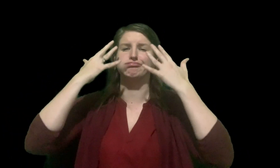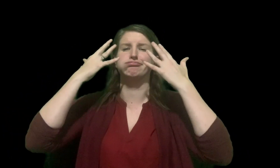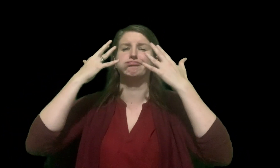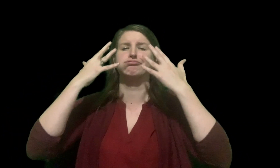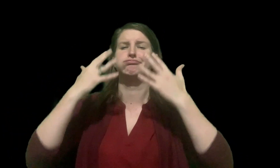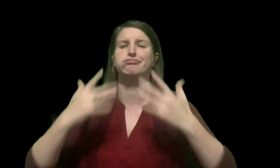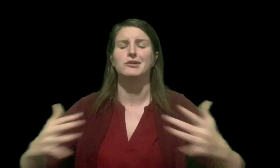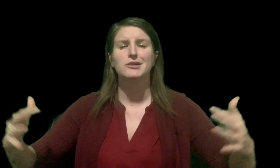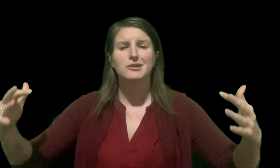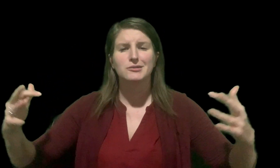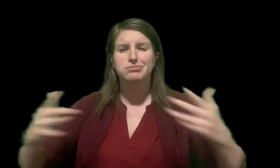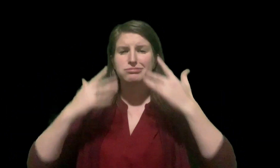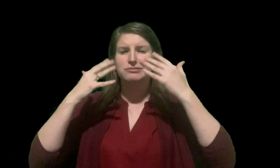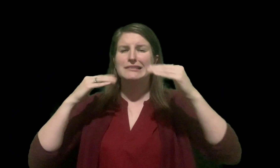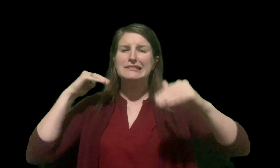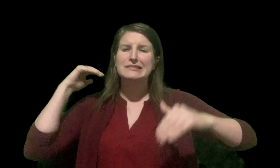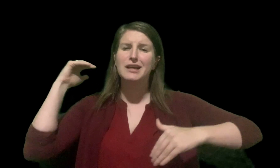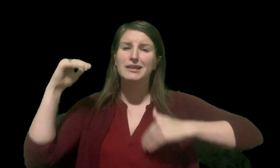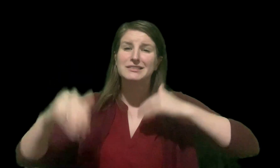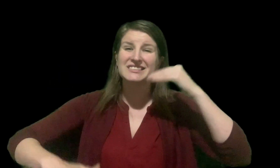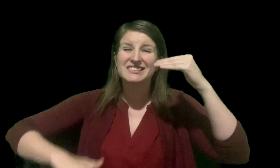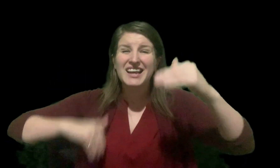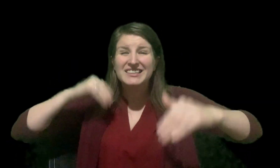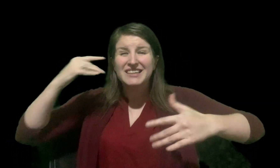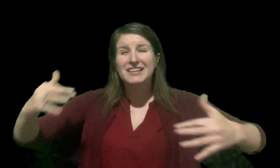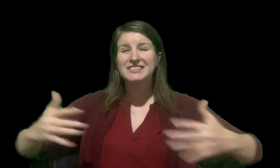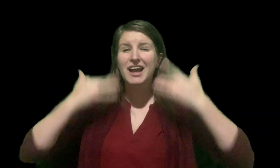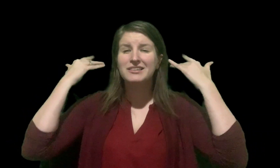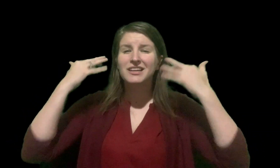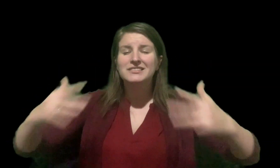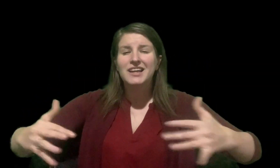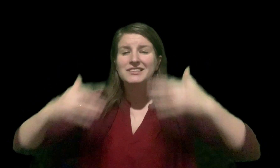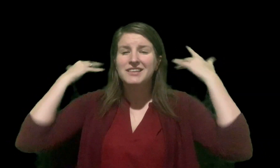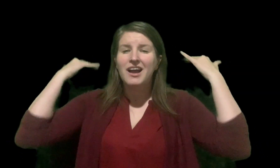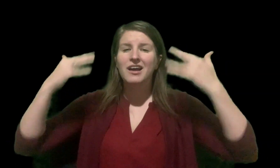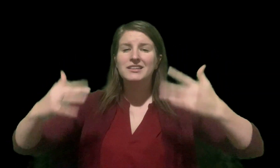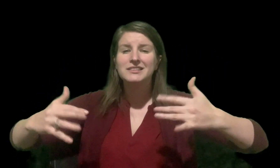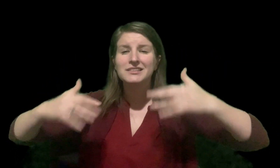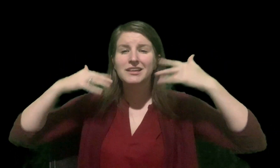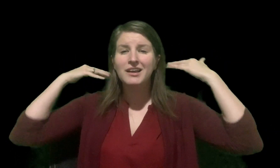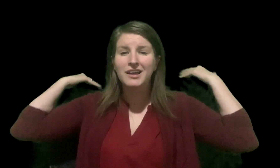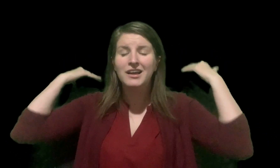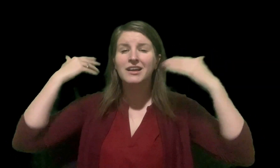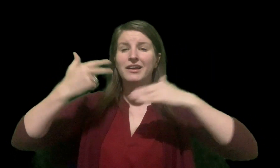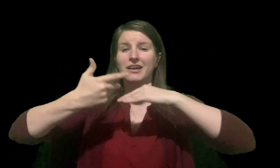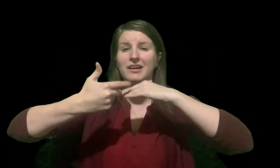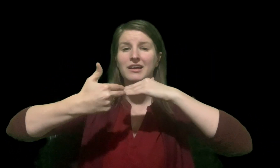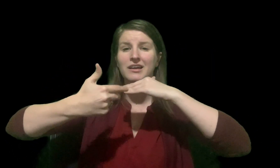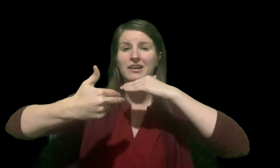And those waves can be hard to face. They can be difficult to swim through.